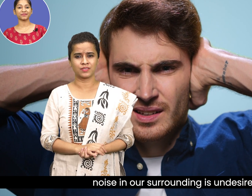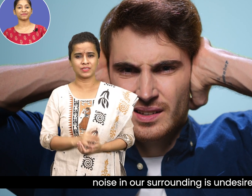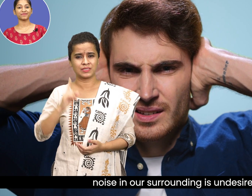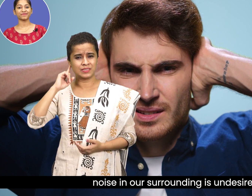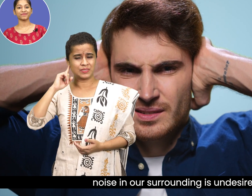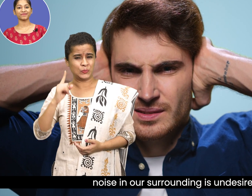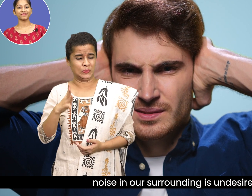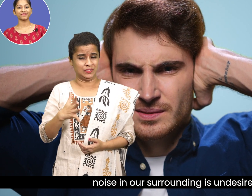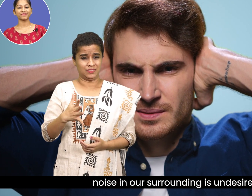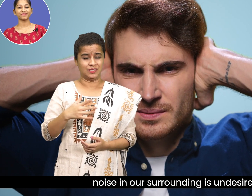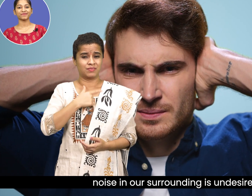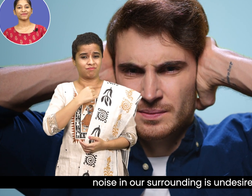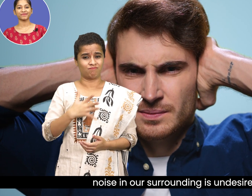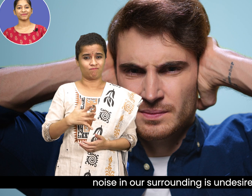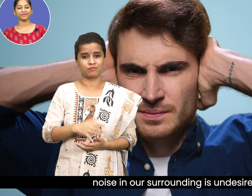undesired.